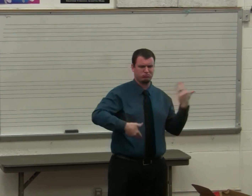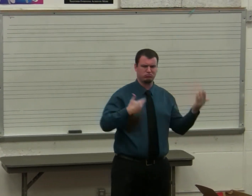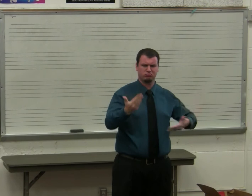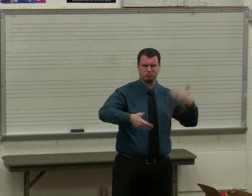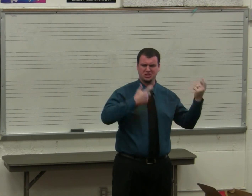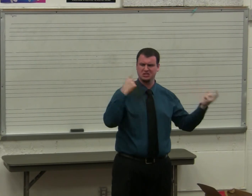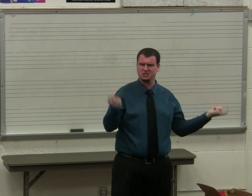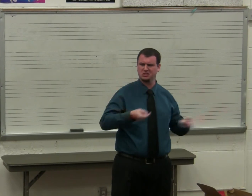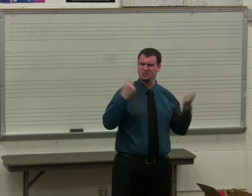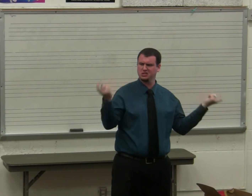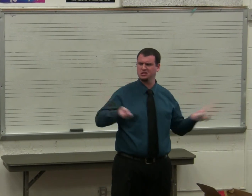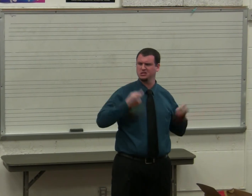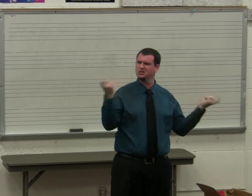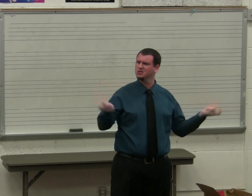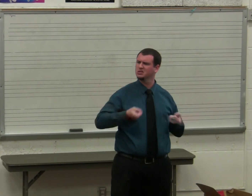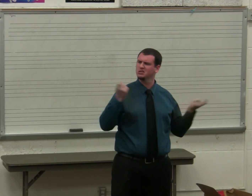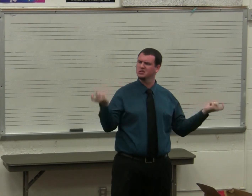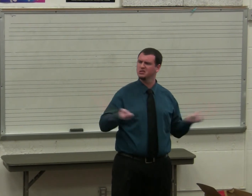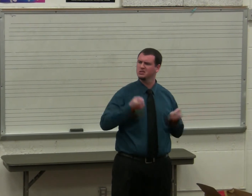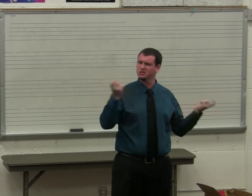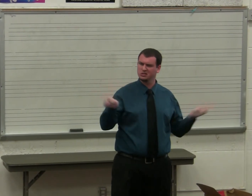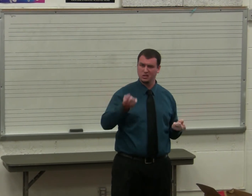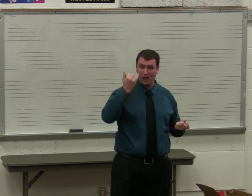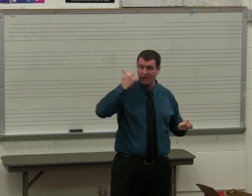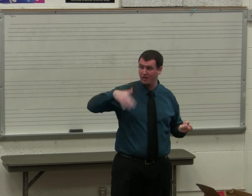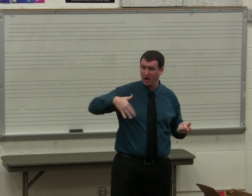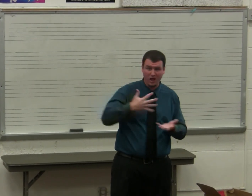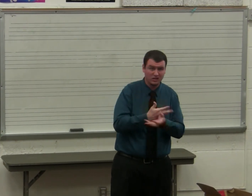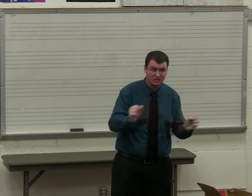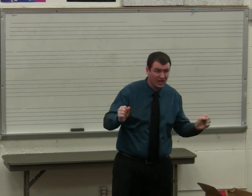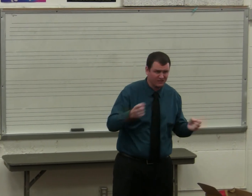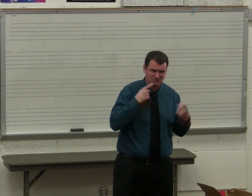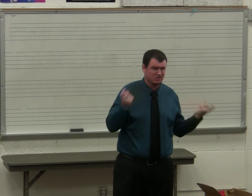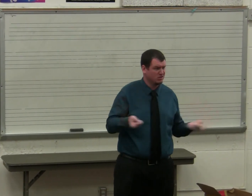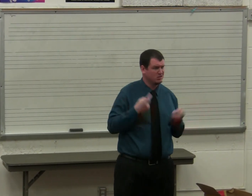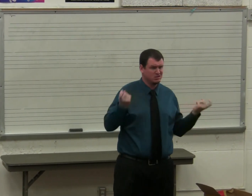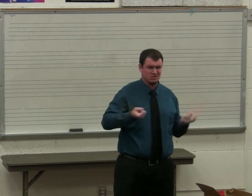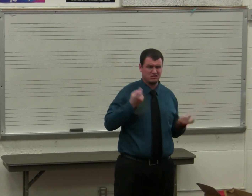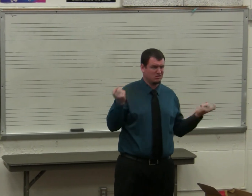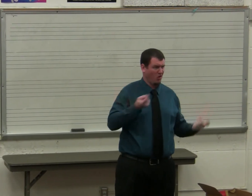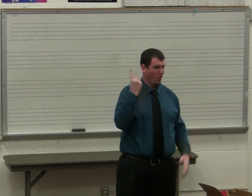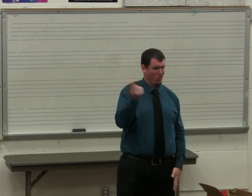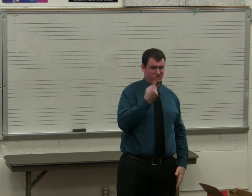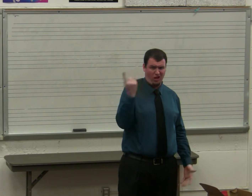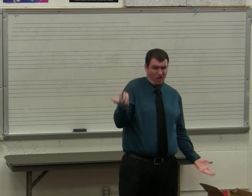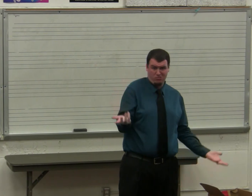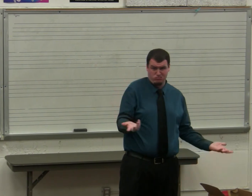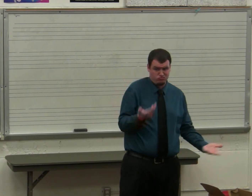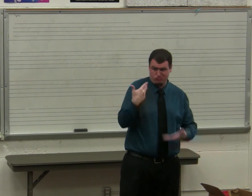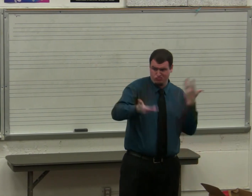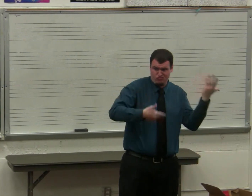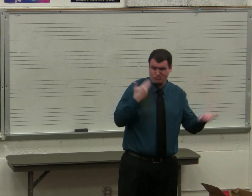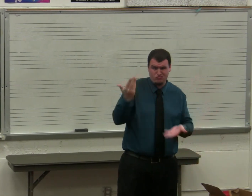there's still that old man, they just sin like it's their everyday life. They're not saved. They just sin all the time. They